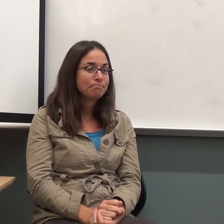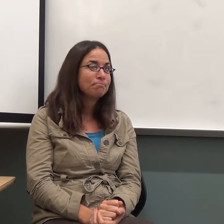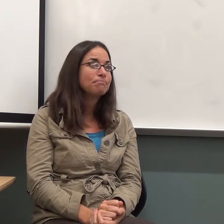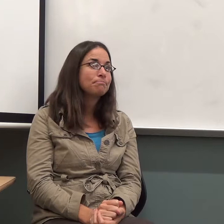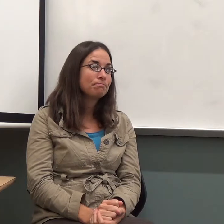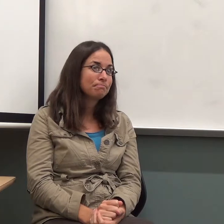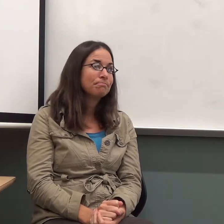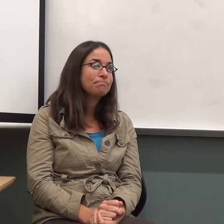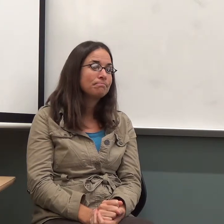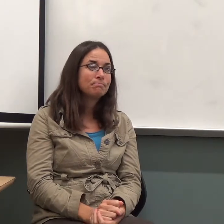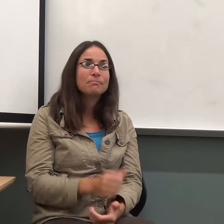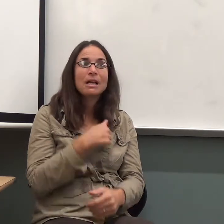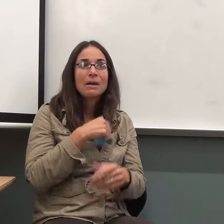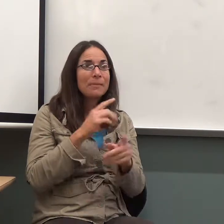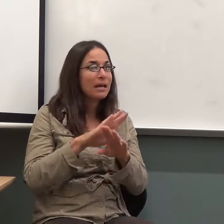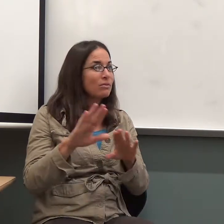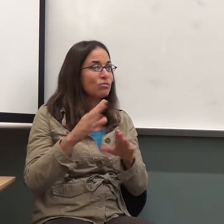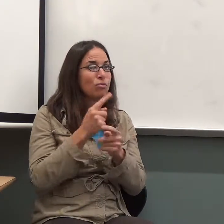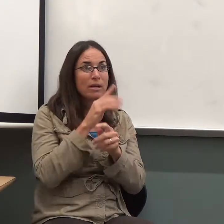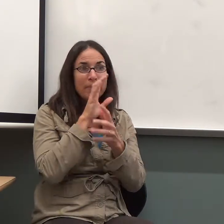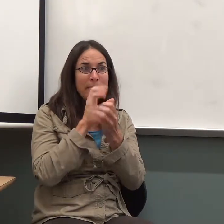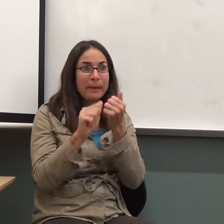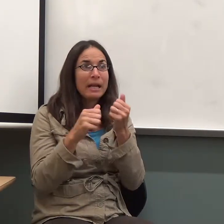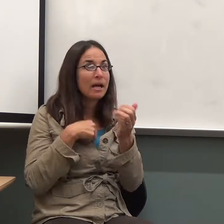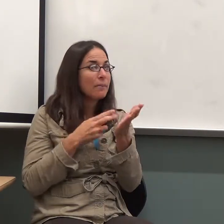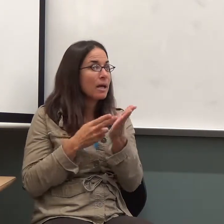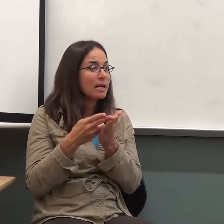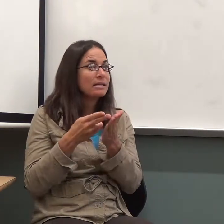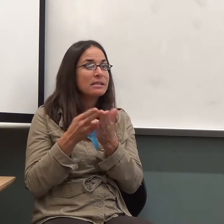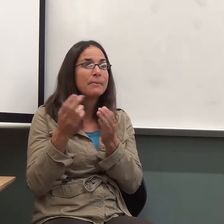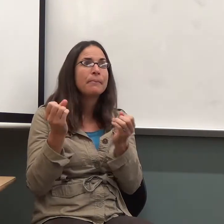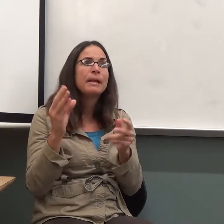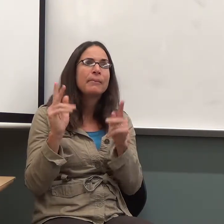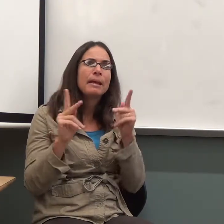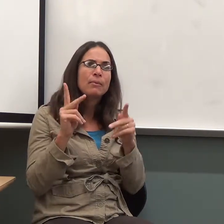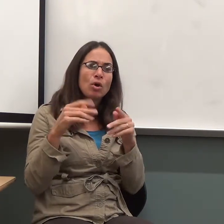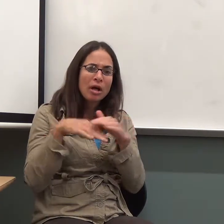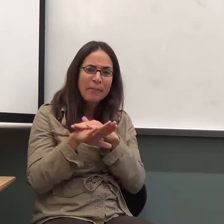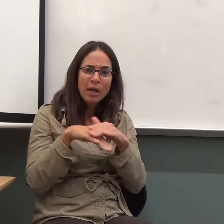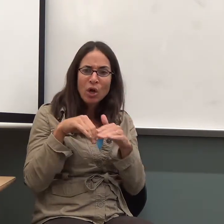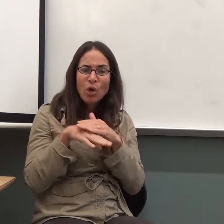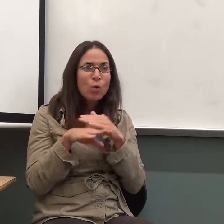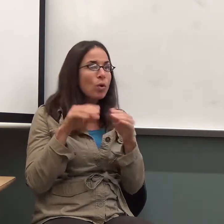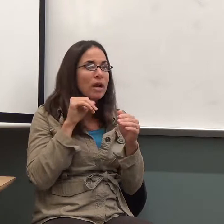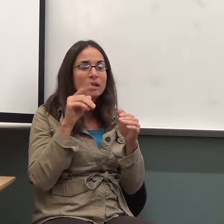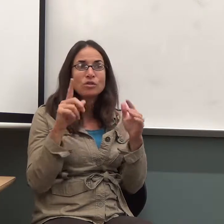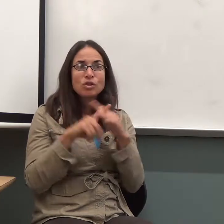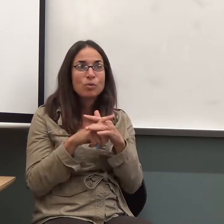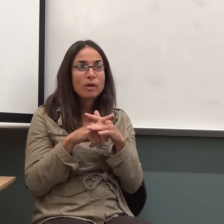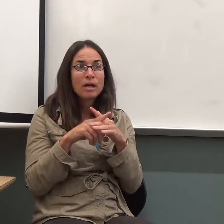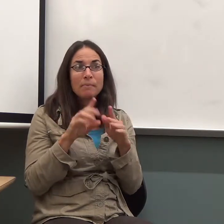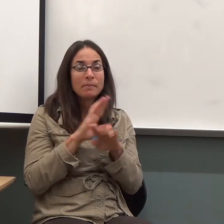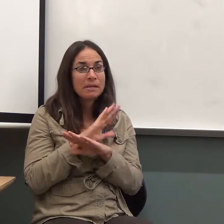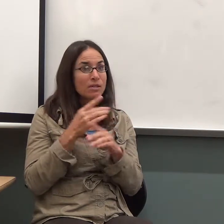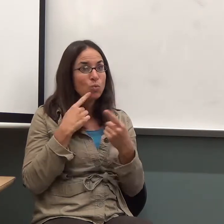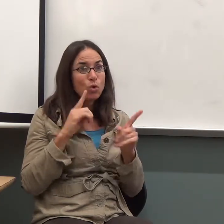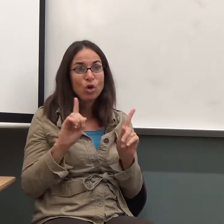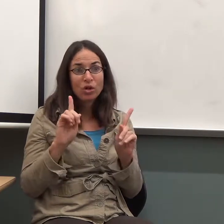Not trying to be mean, just being honest. I just have a lot of people who are kind of coming and going as they please, and that doesn't work. And I want to make sure that you are getting